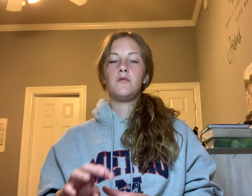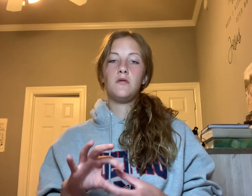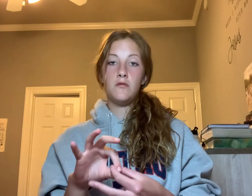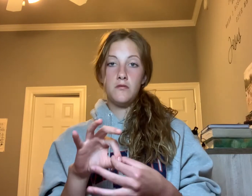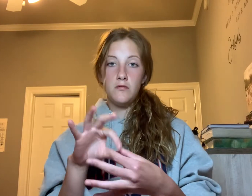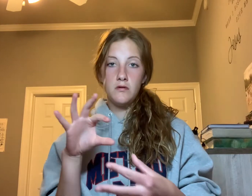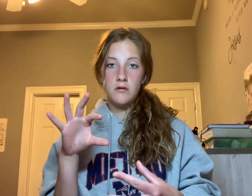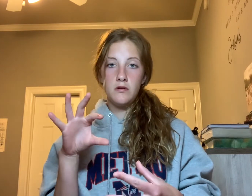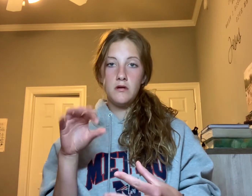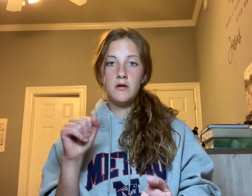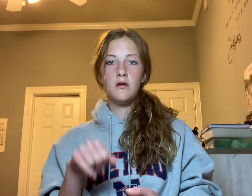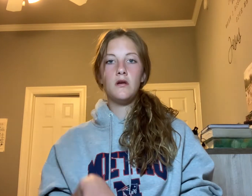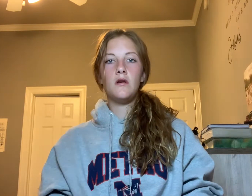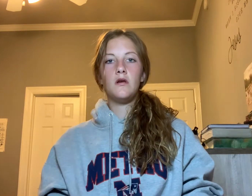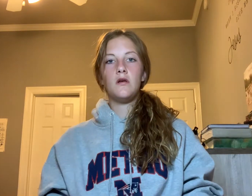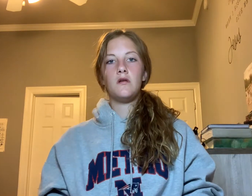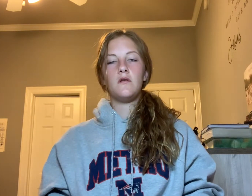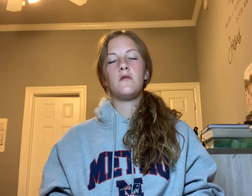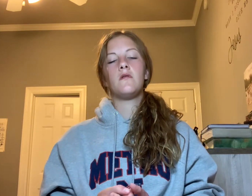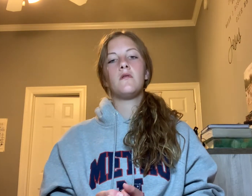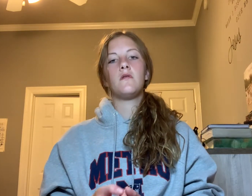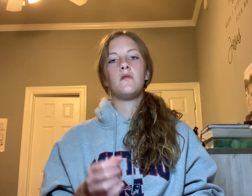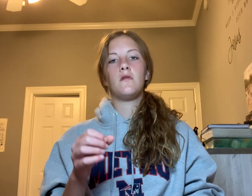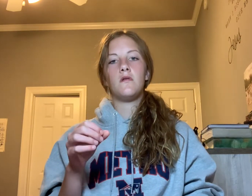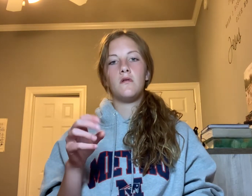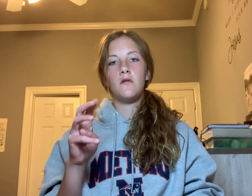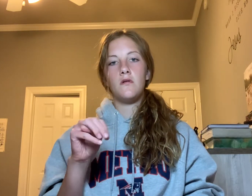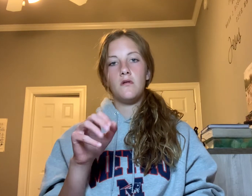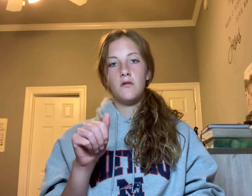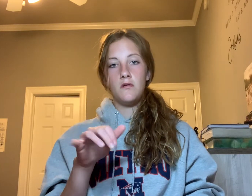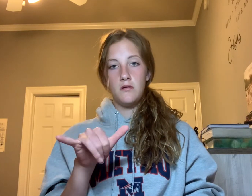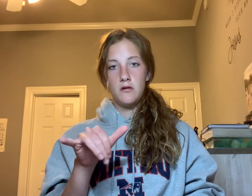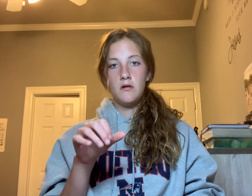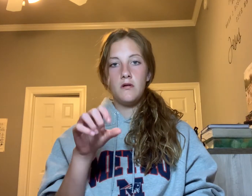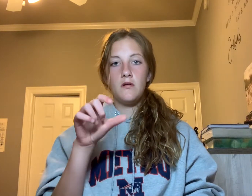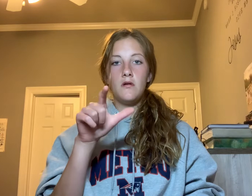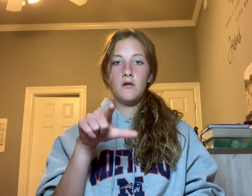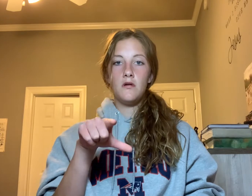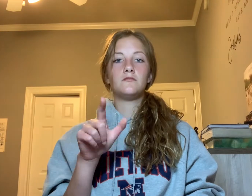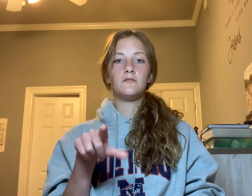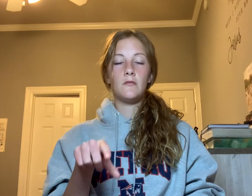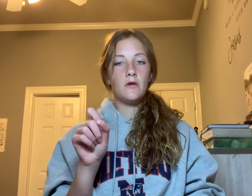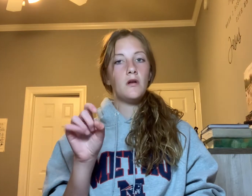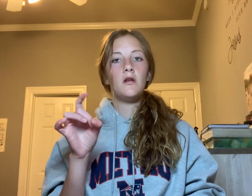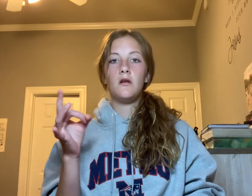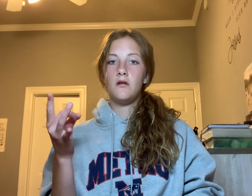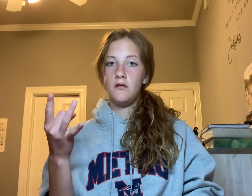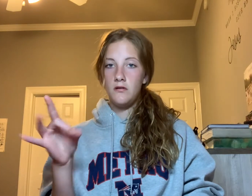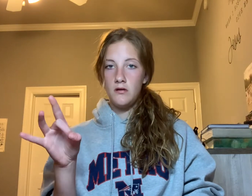This movie's release date will be May 28th, 2021.